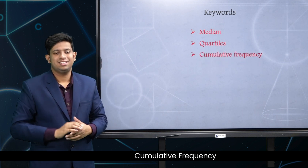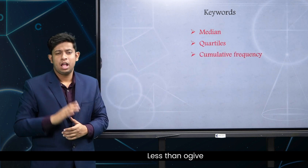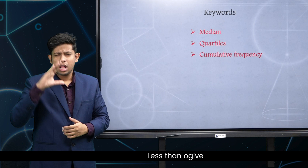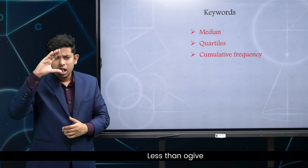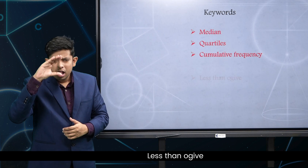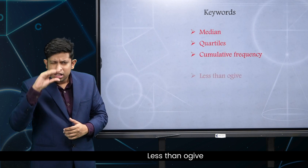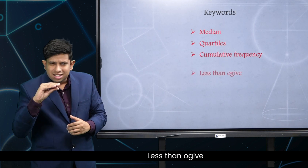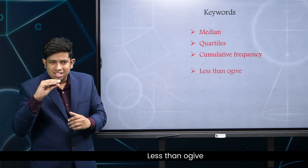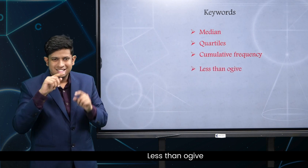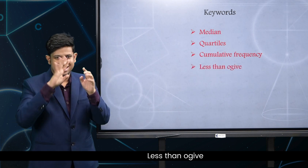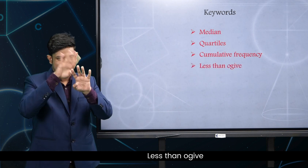less than ogive,